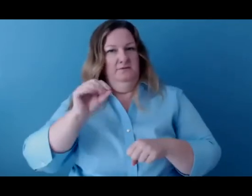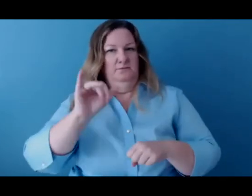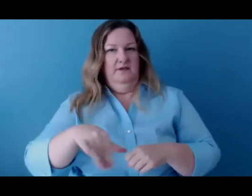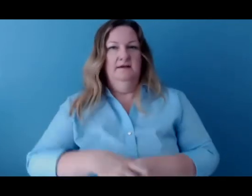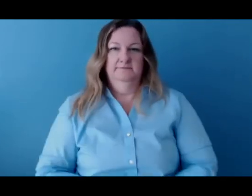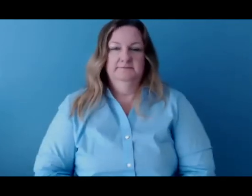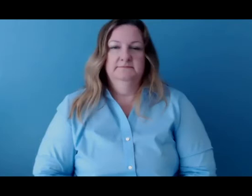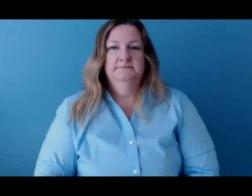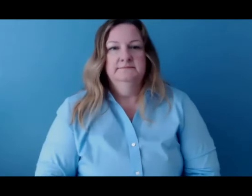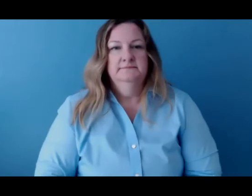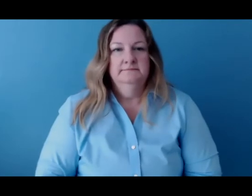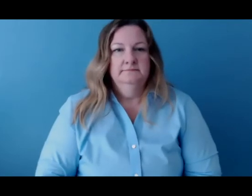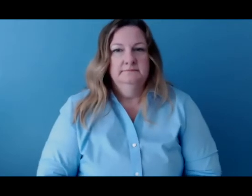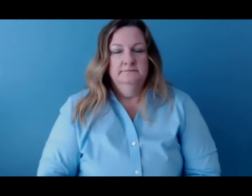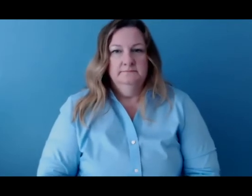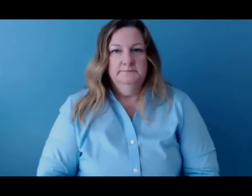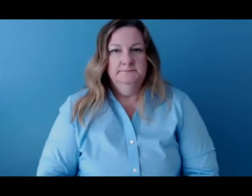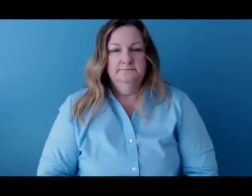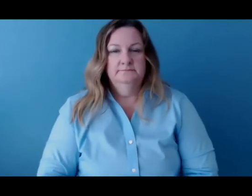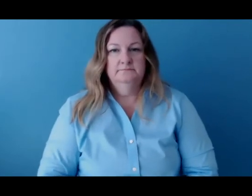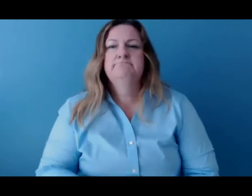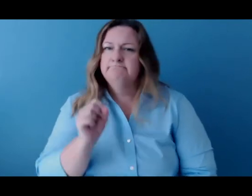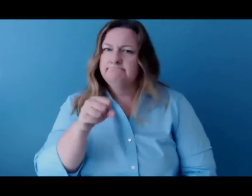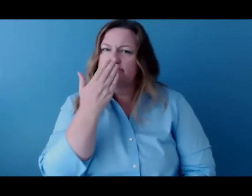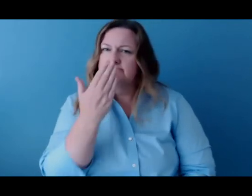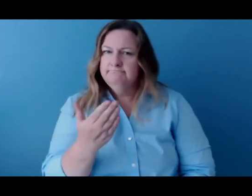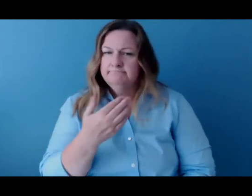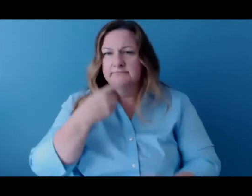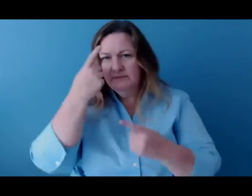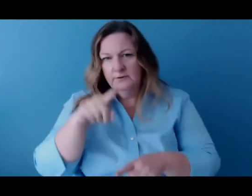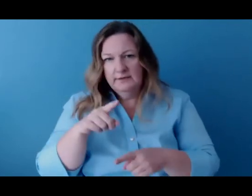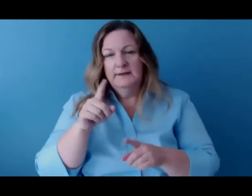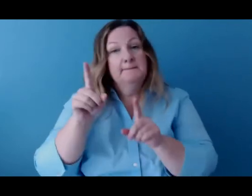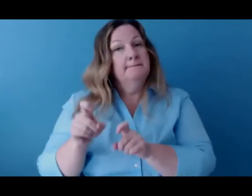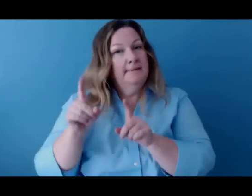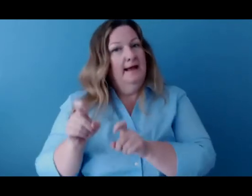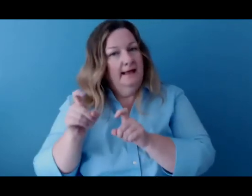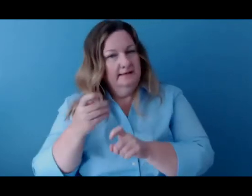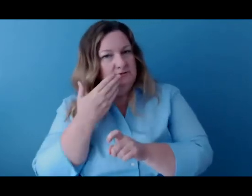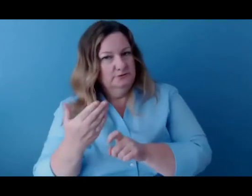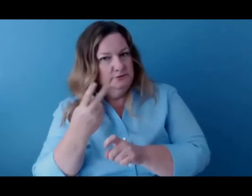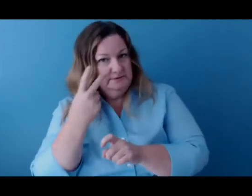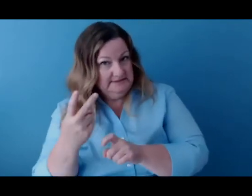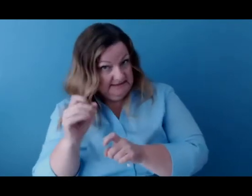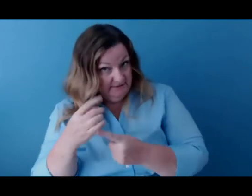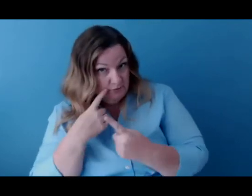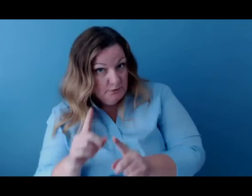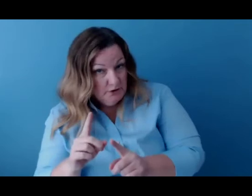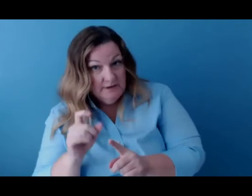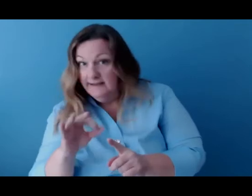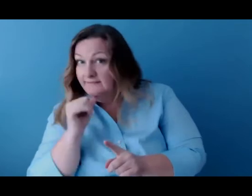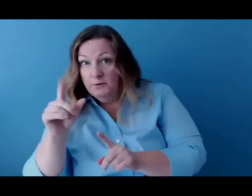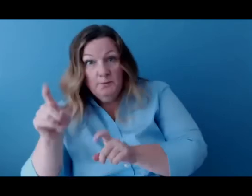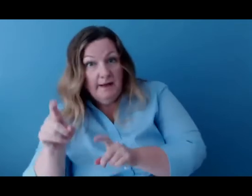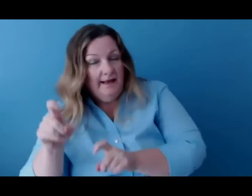Thank you, and I agree. Piloting is always a good solution to see how these systems are going to work, and if you don't pilot,